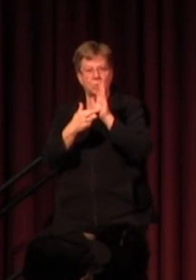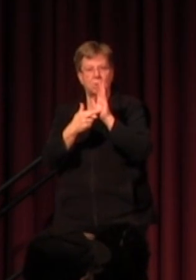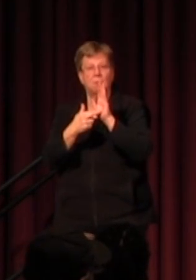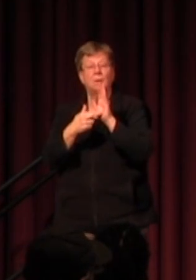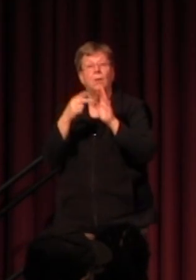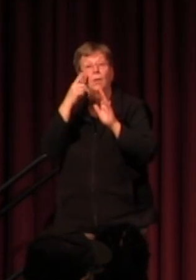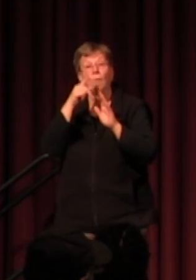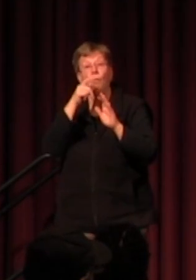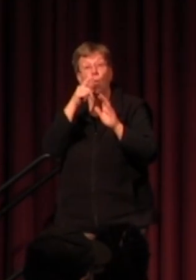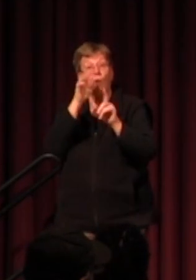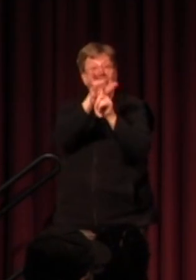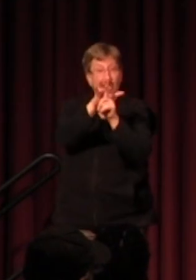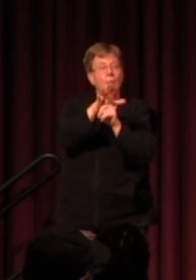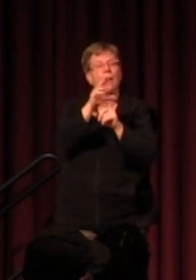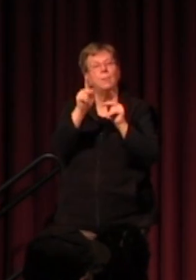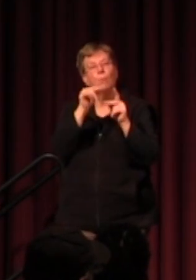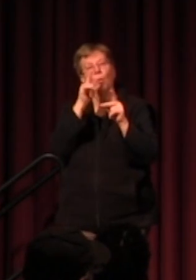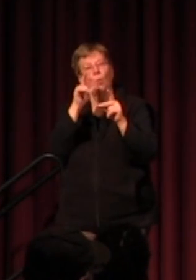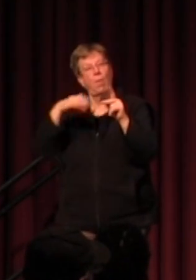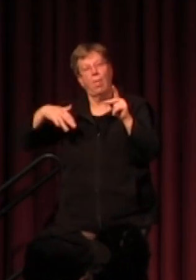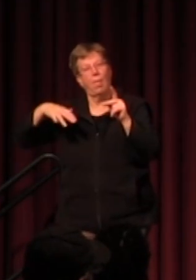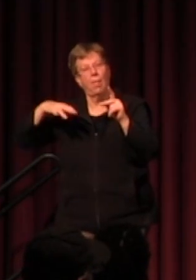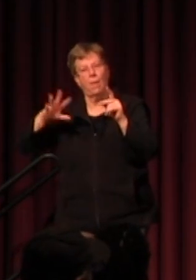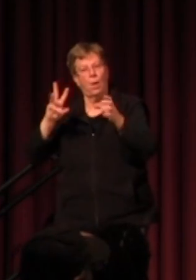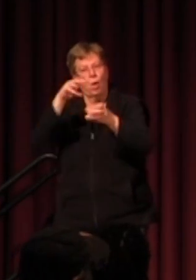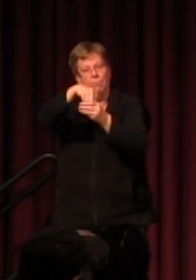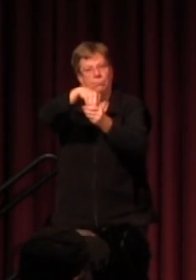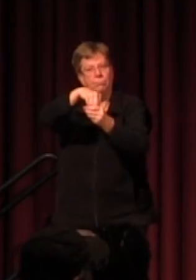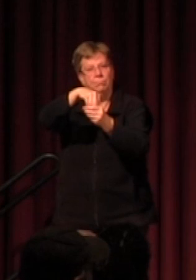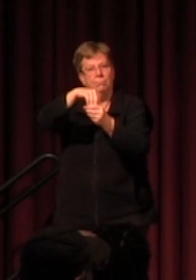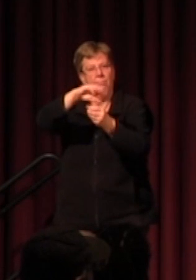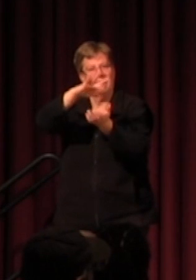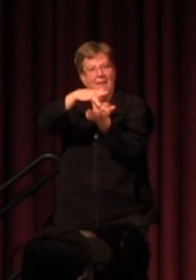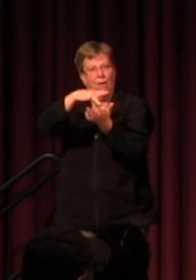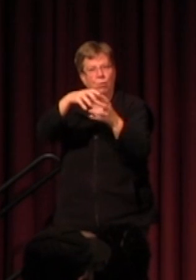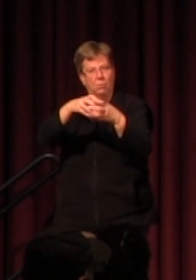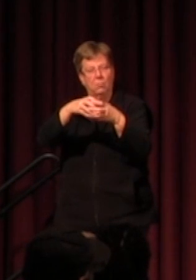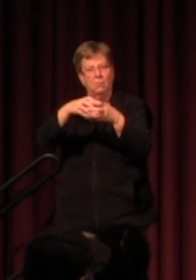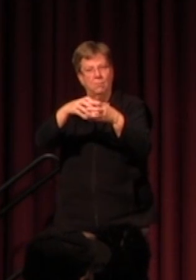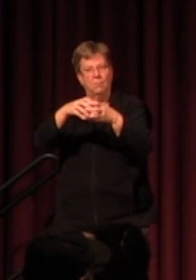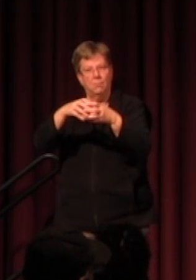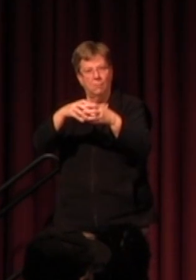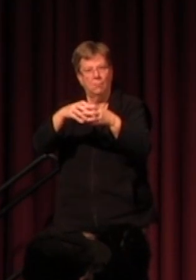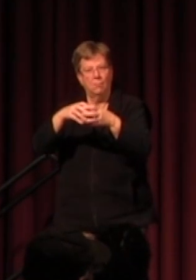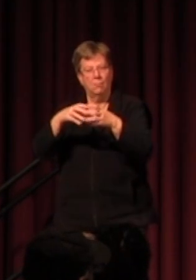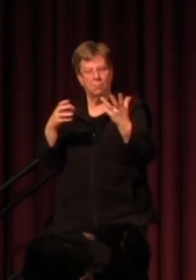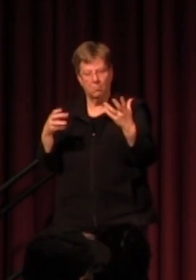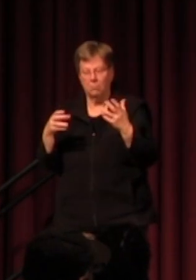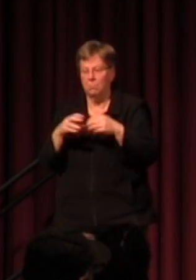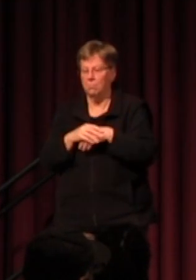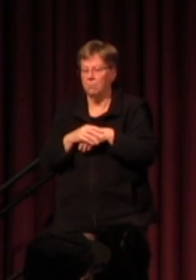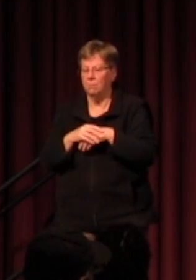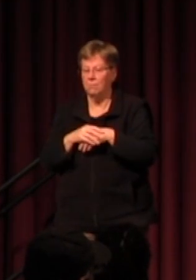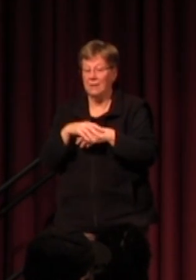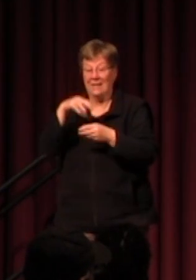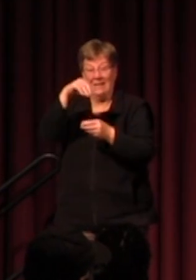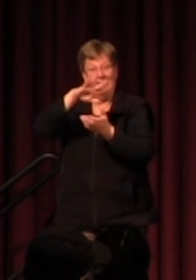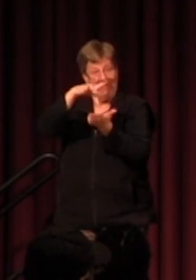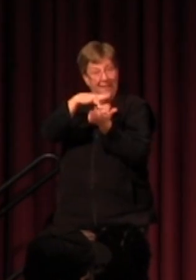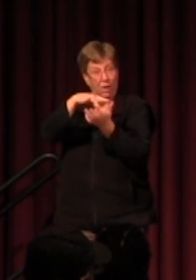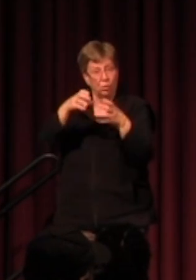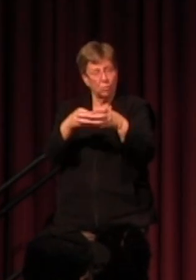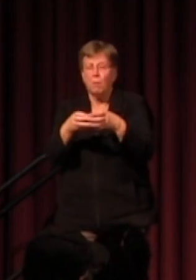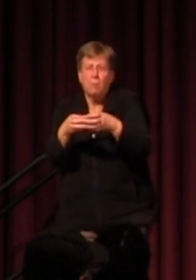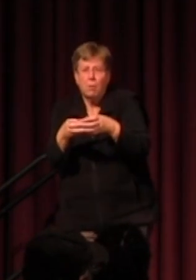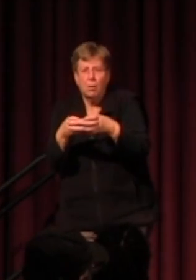socially predominant and people in the social margins. That doesn't mean that we think that there's no role for inner circles, no role